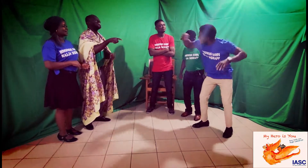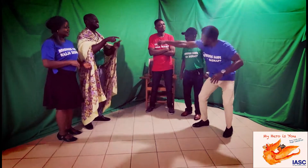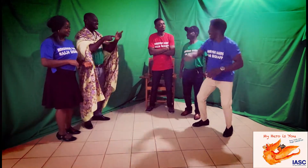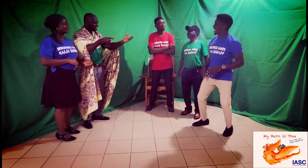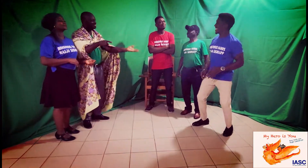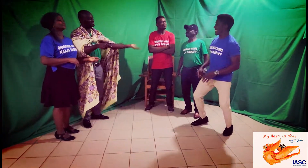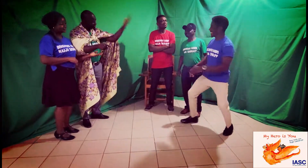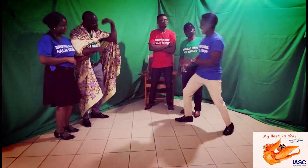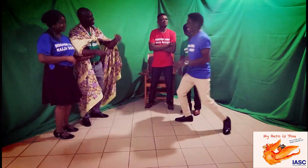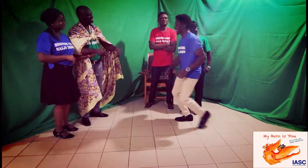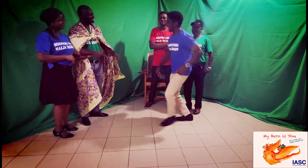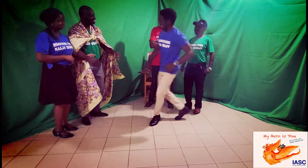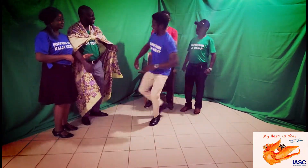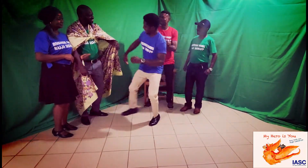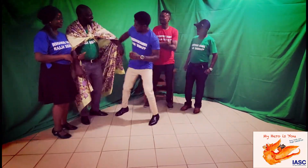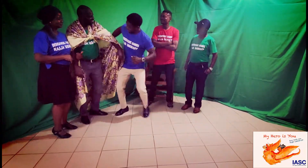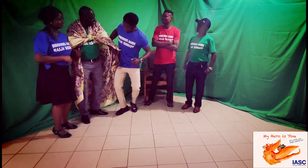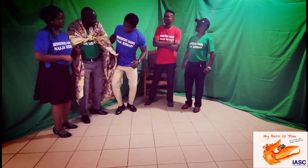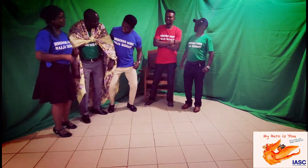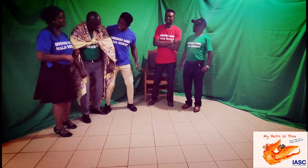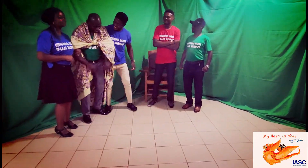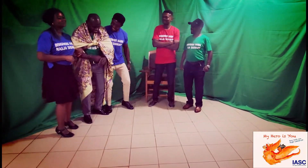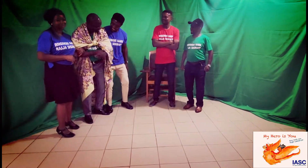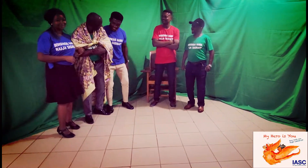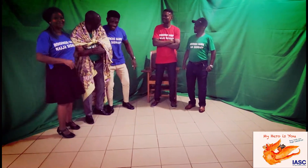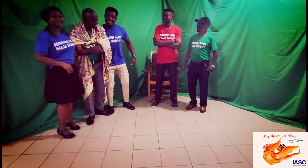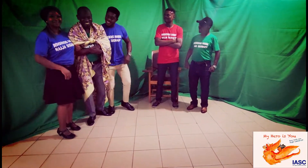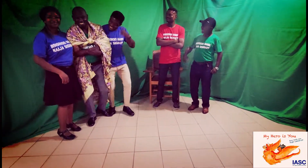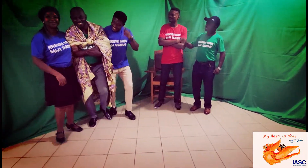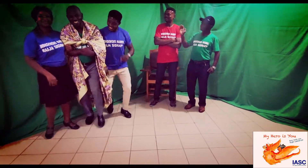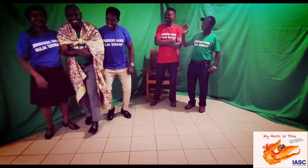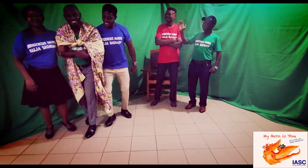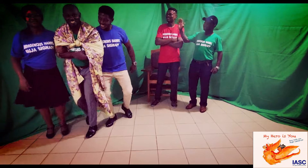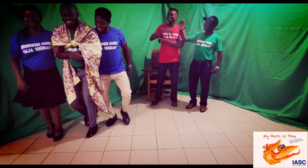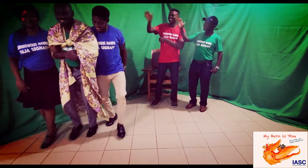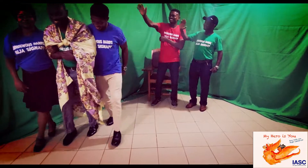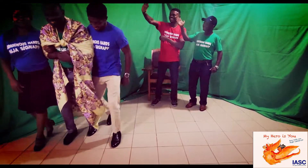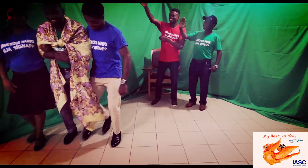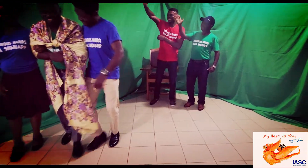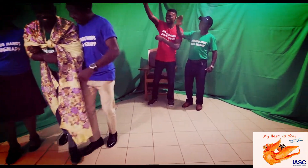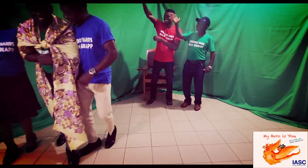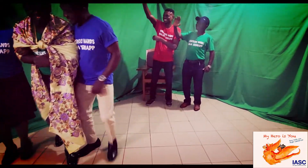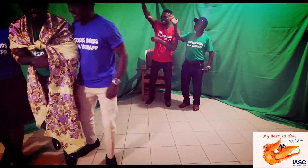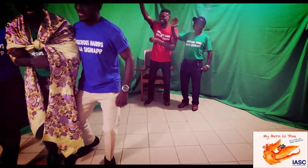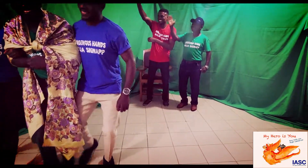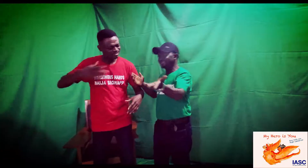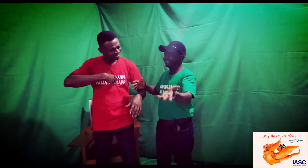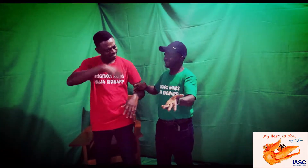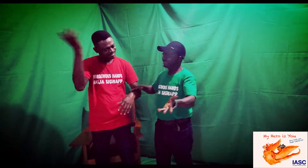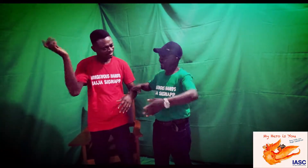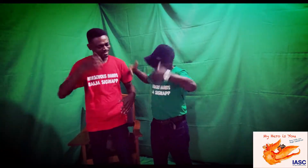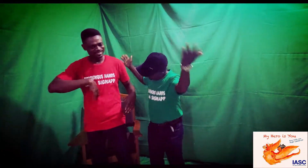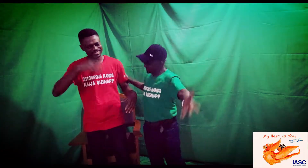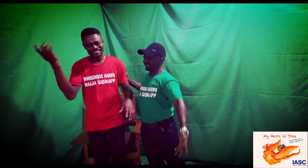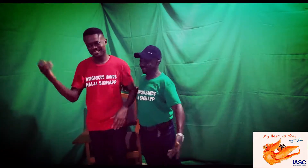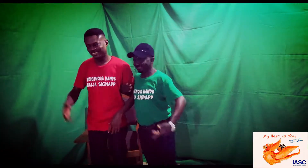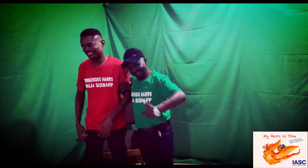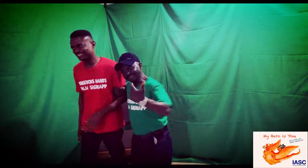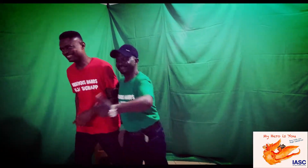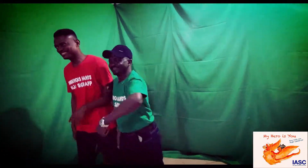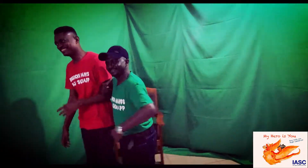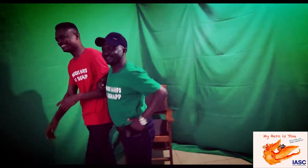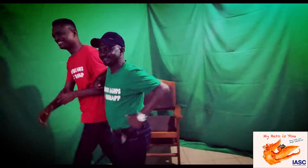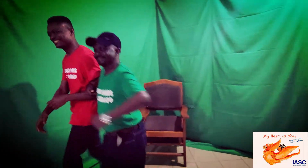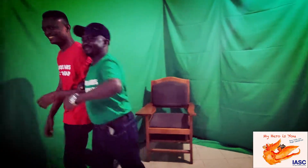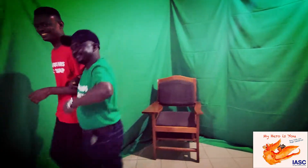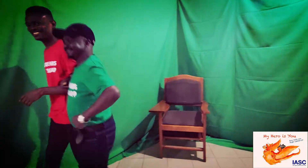see me. Jump on, but please sit on both sides of my wings. They